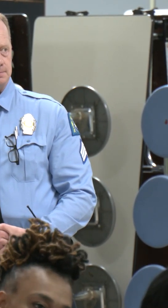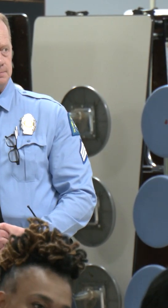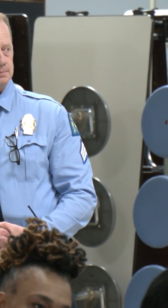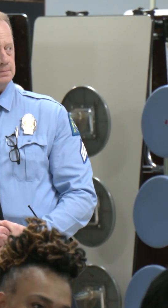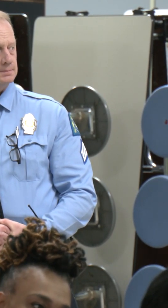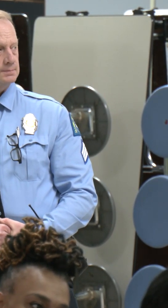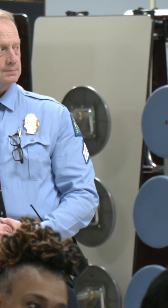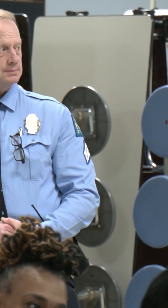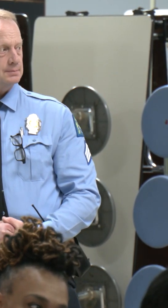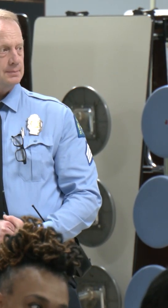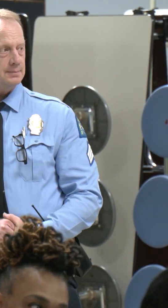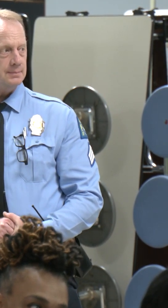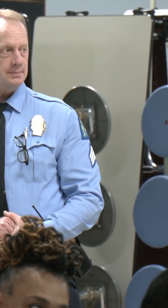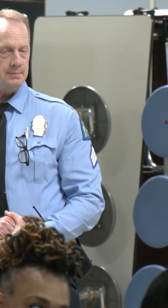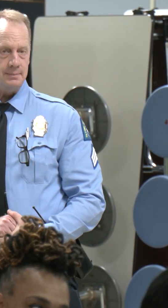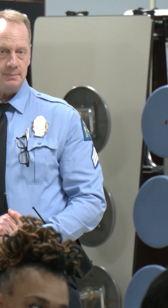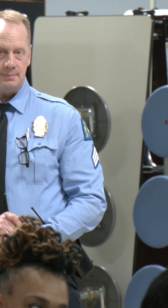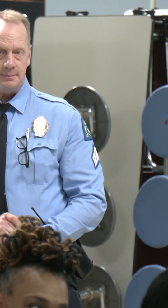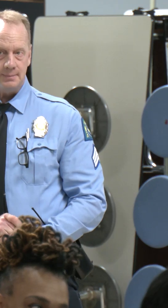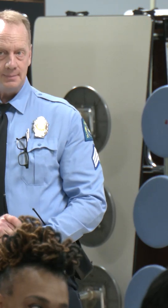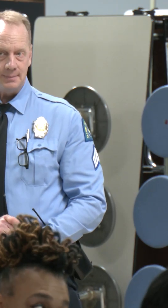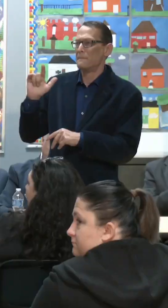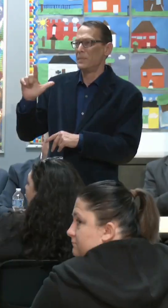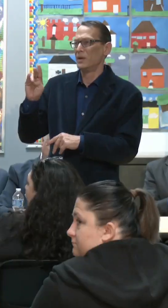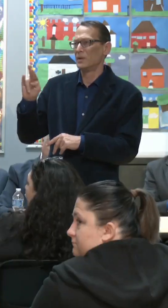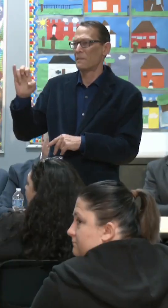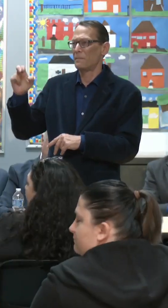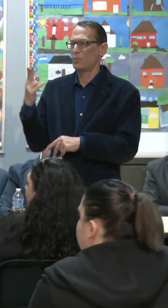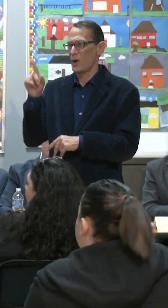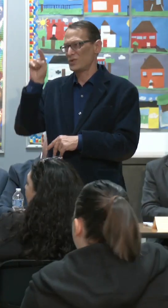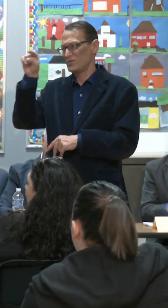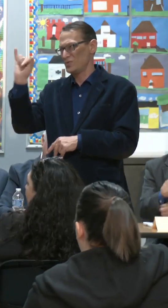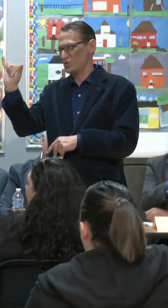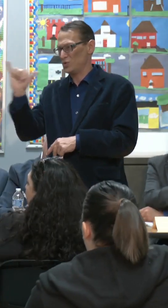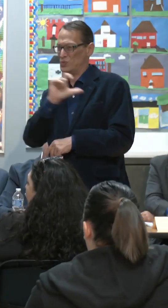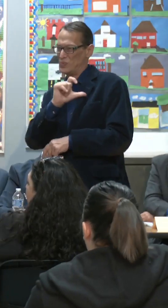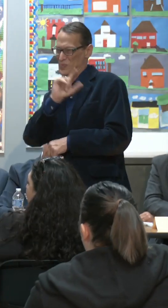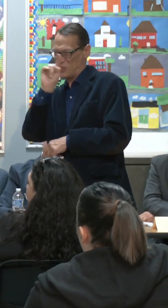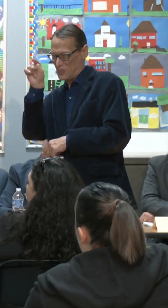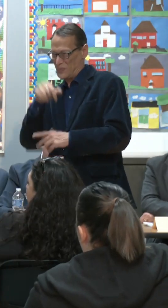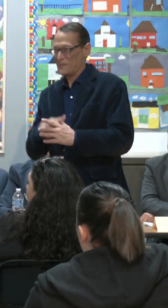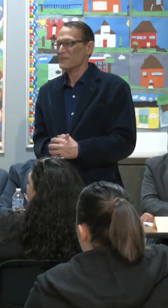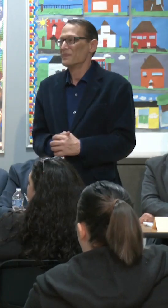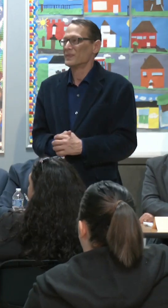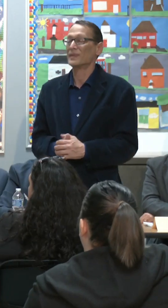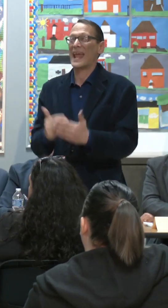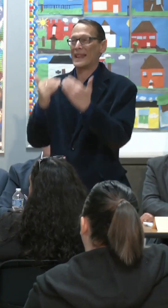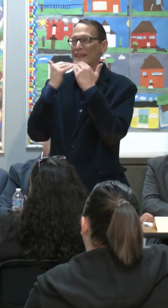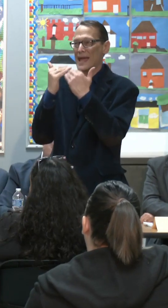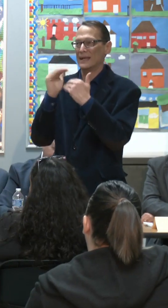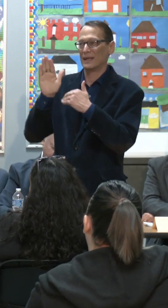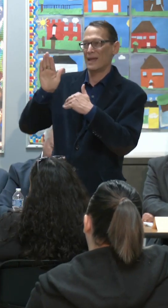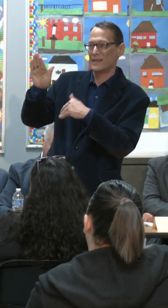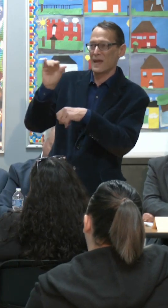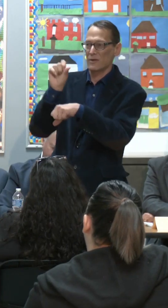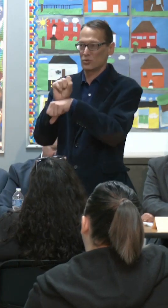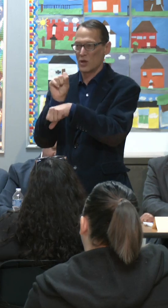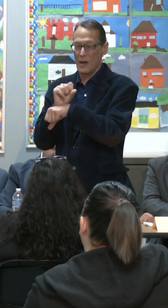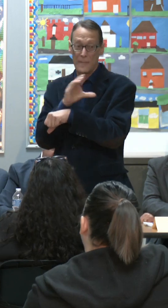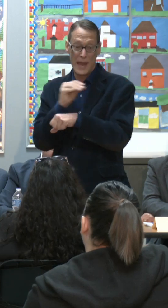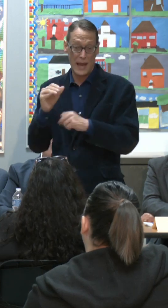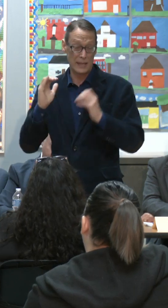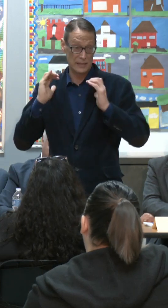I am human, I do have a sense of humor, but that's actually a great point. We're trying to make sure that everyone's serving the community in unique areas in the